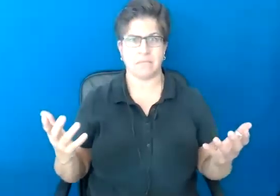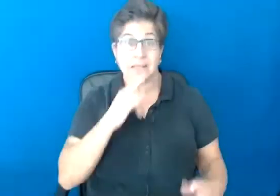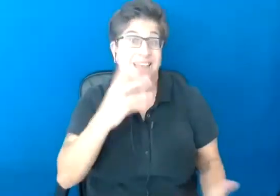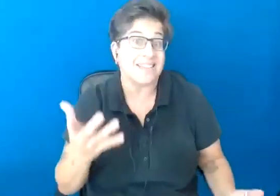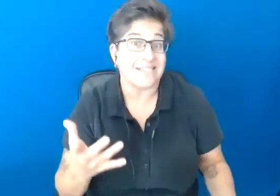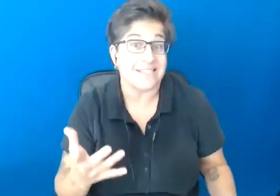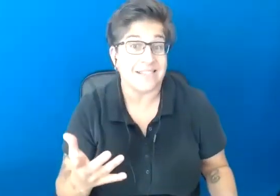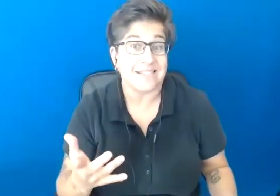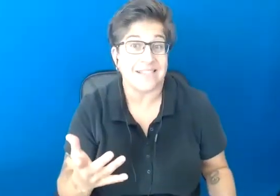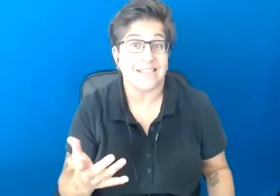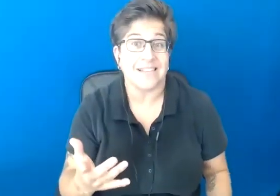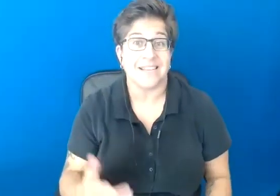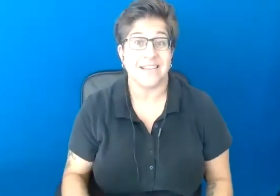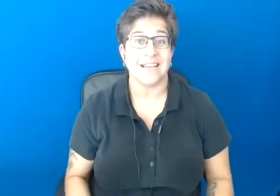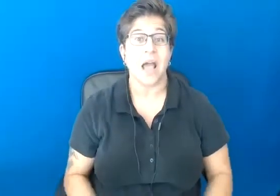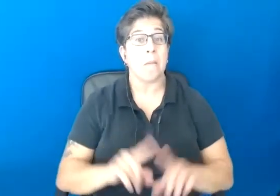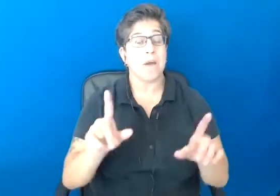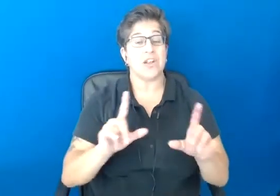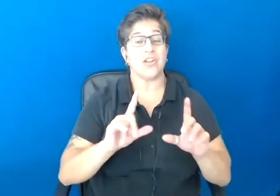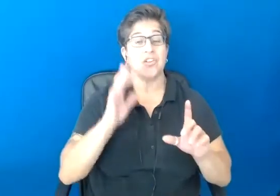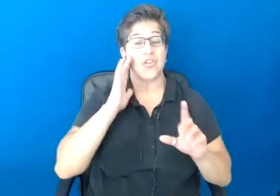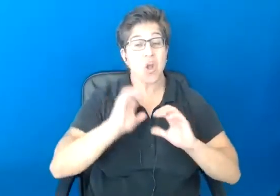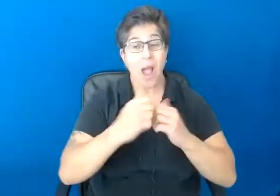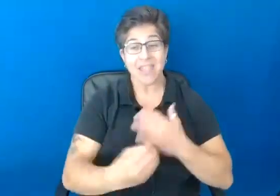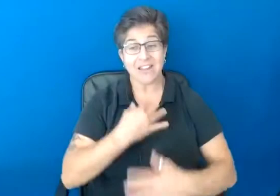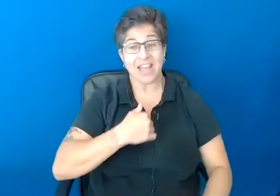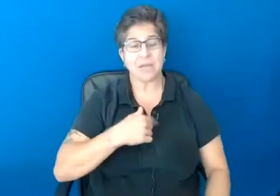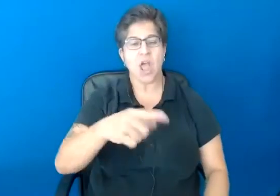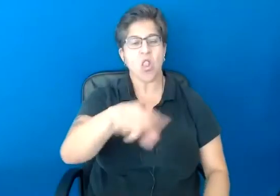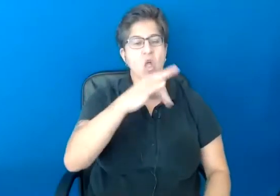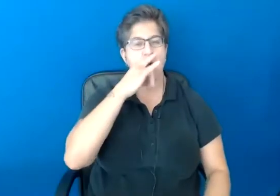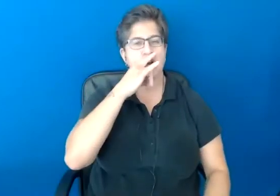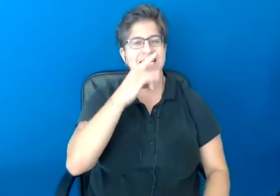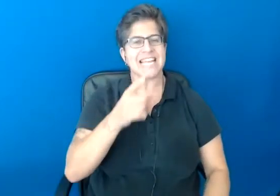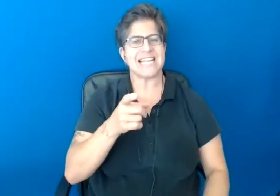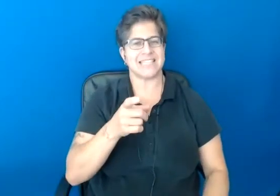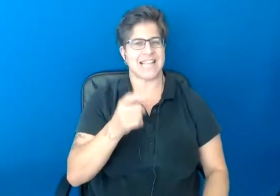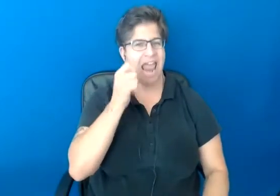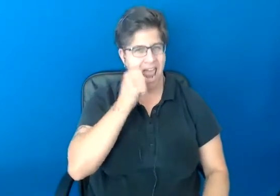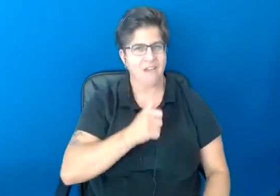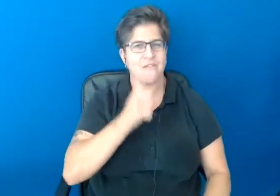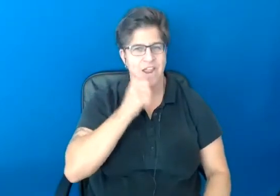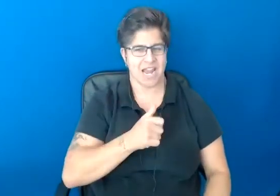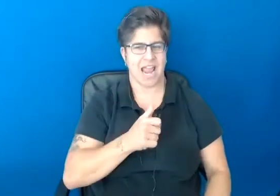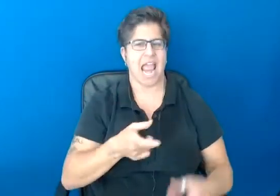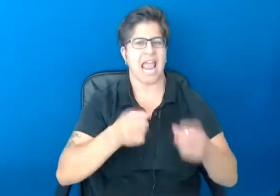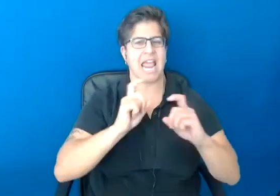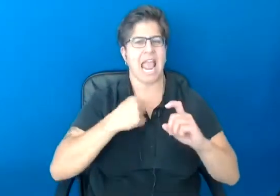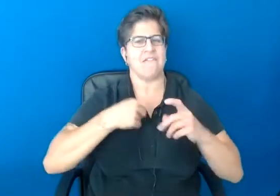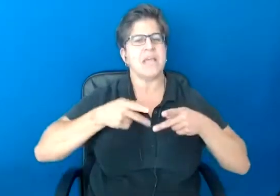day a chance to think, do I favor the girls? Am I favoring the boys? Al-Anon taught